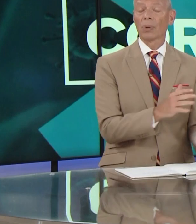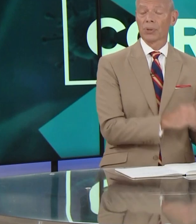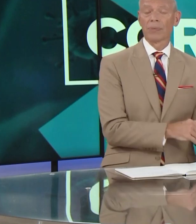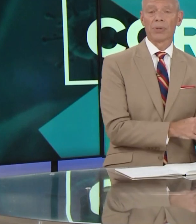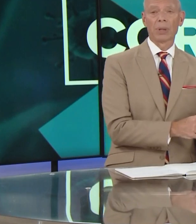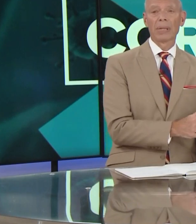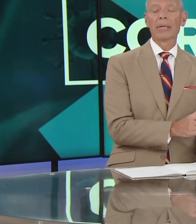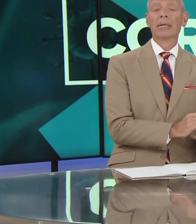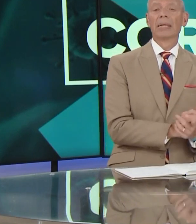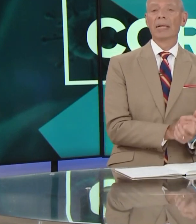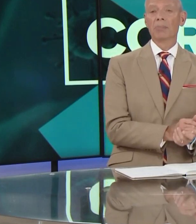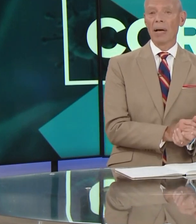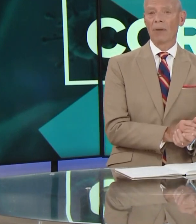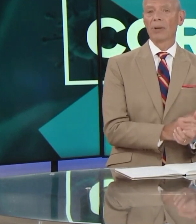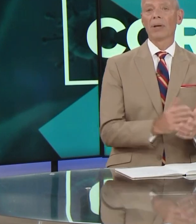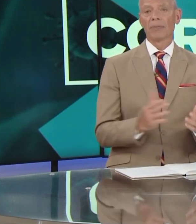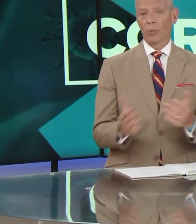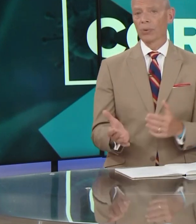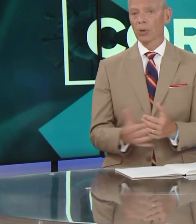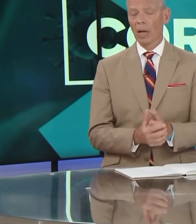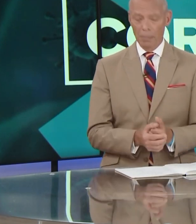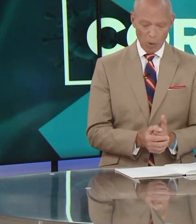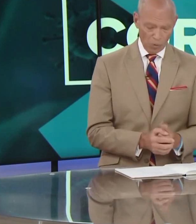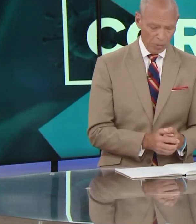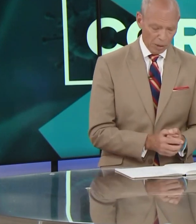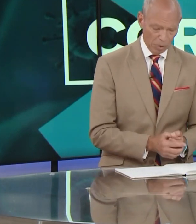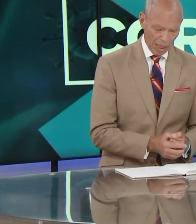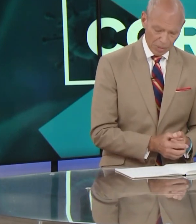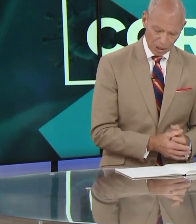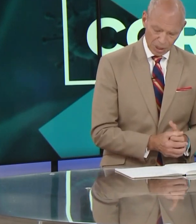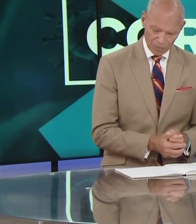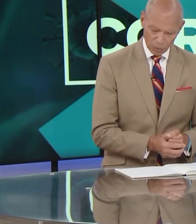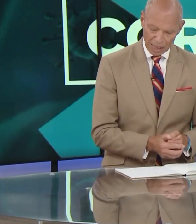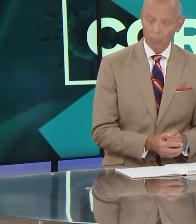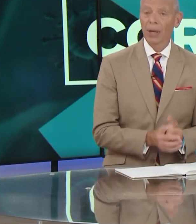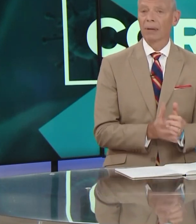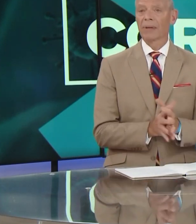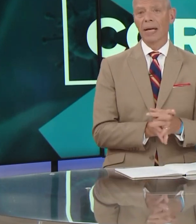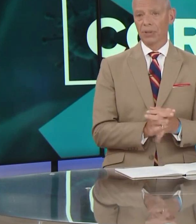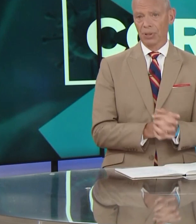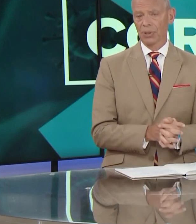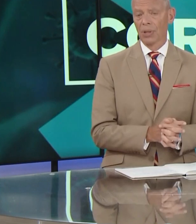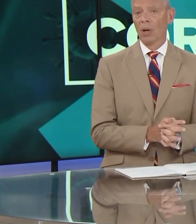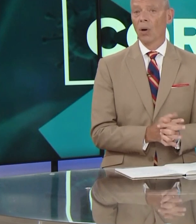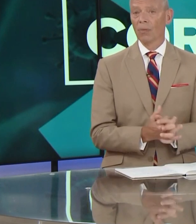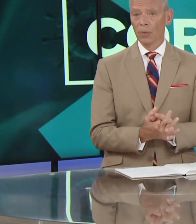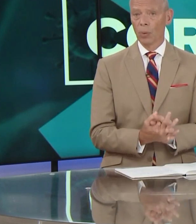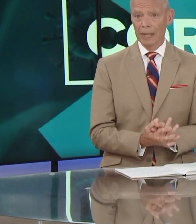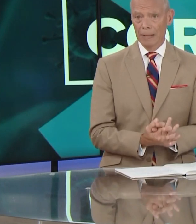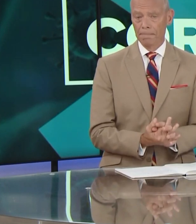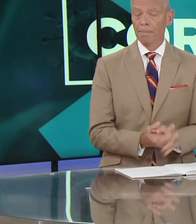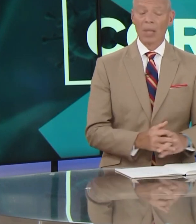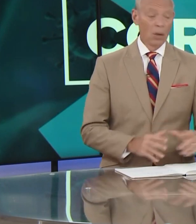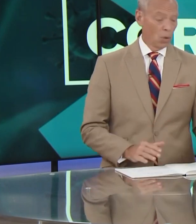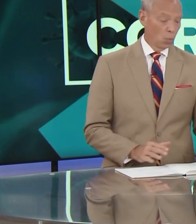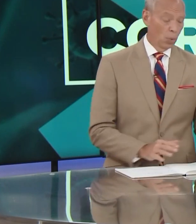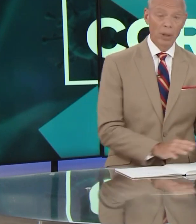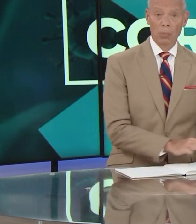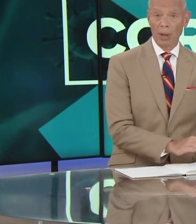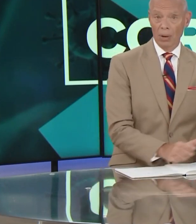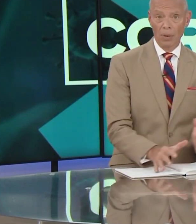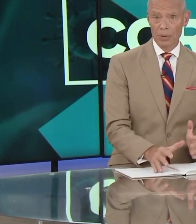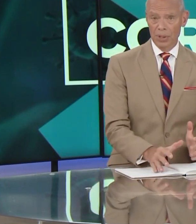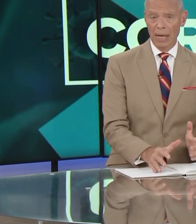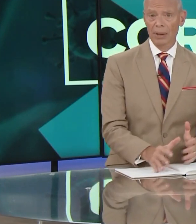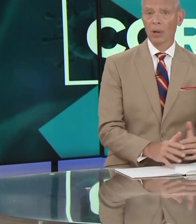the correctional facility in Malvern and the 4th of July, both being blamed for an outbreak of cases over the weekend. We're